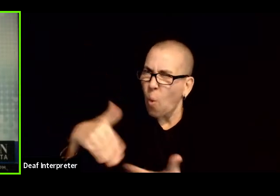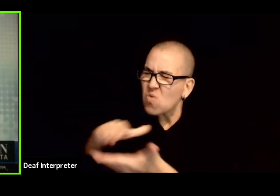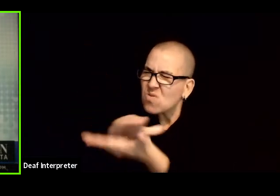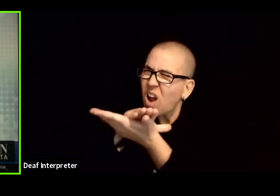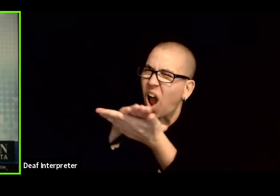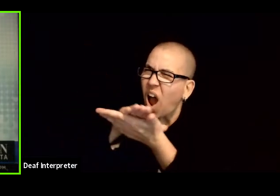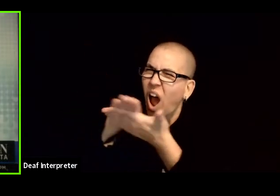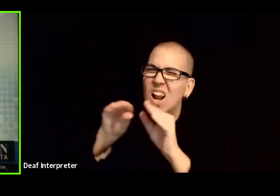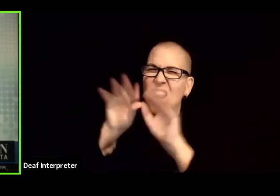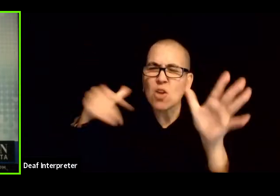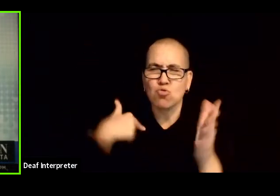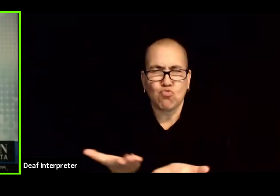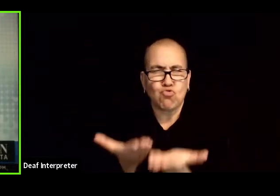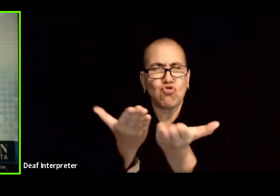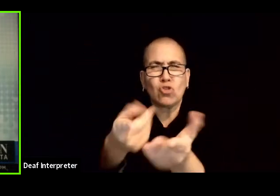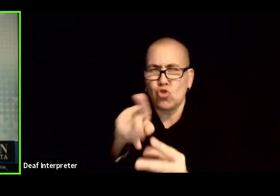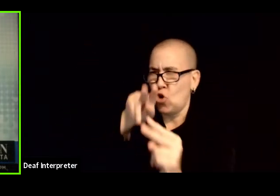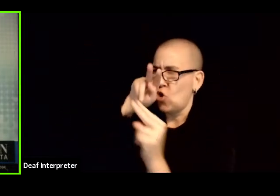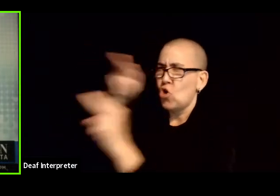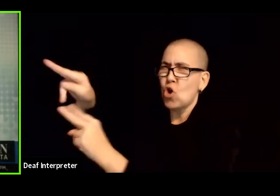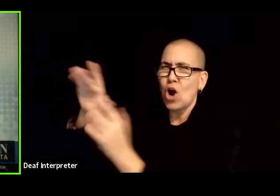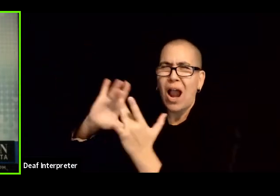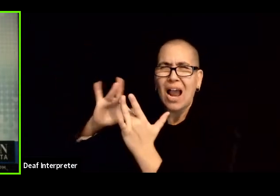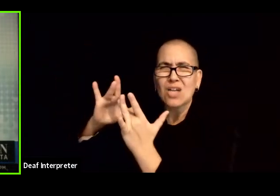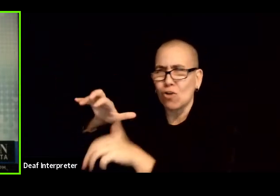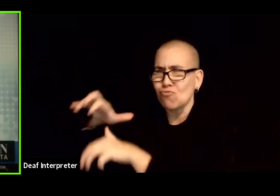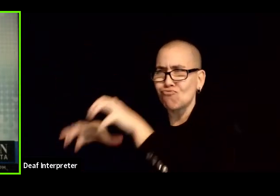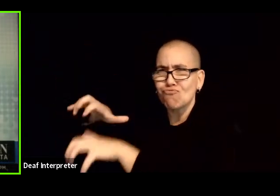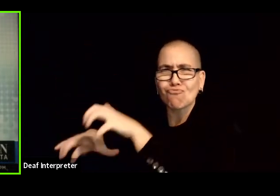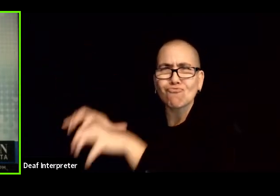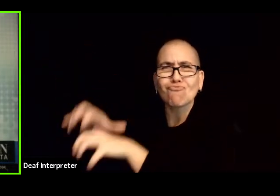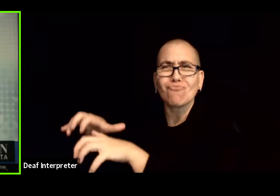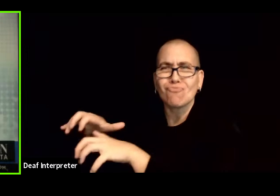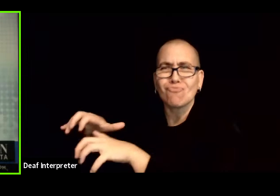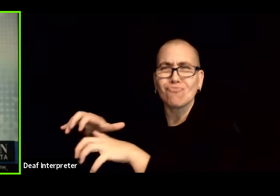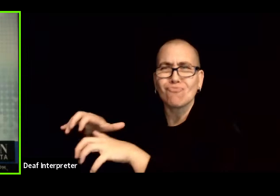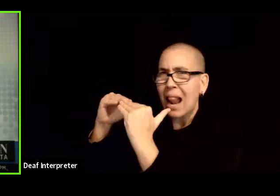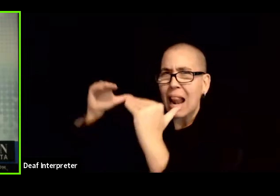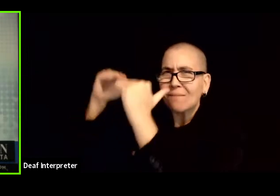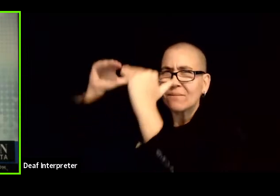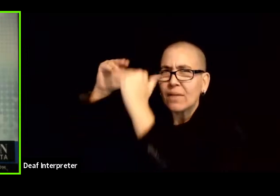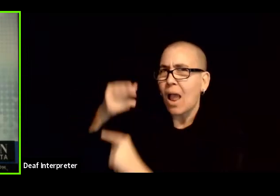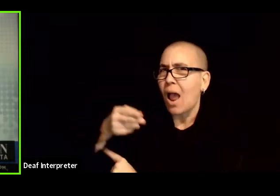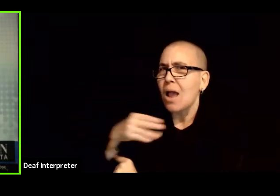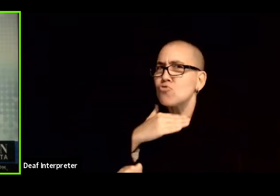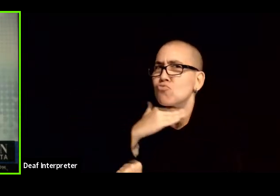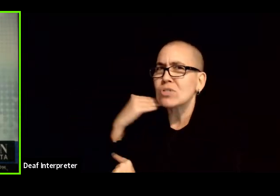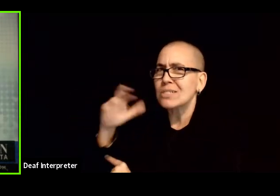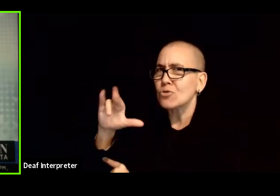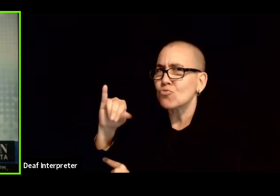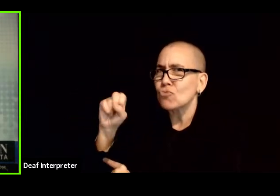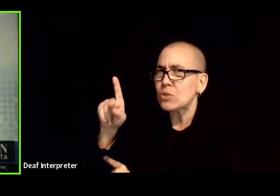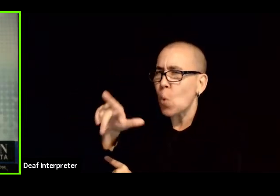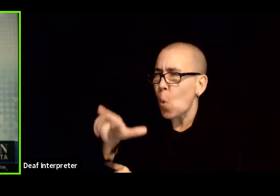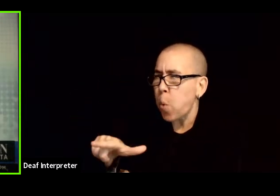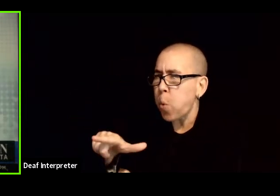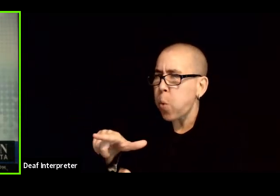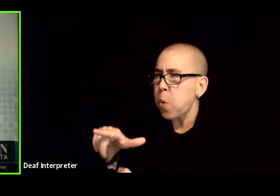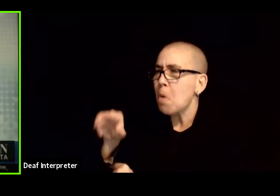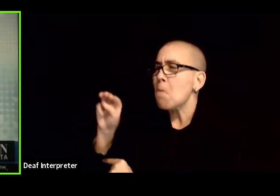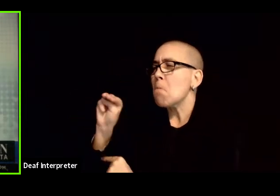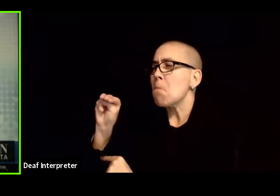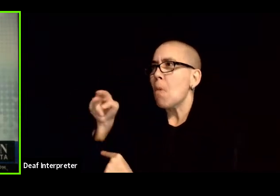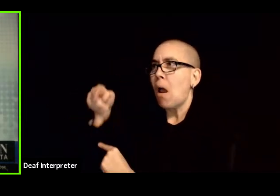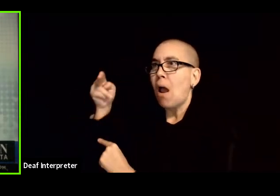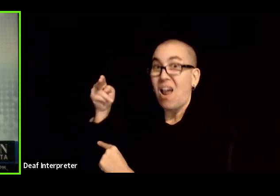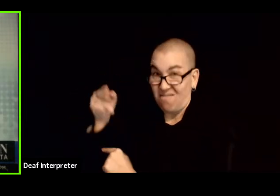with a gradation of risk. And then the only other thing that I'd mentioned that we did talk about was that as